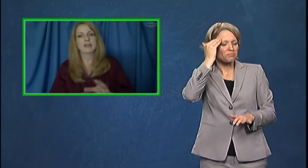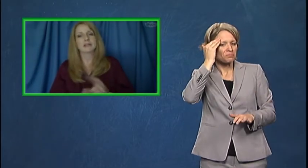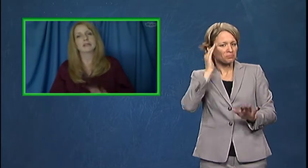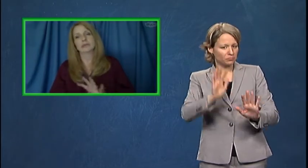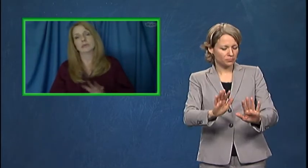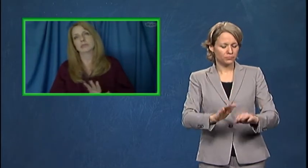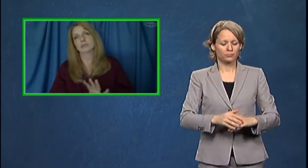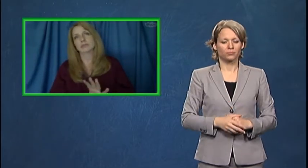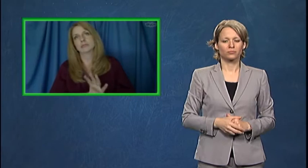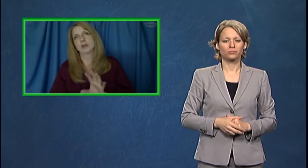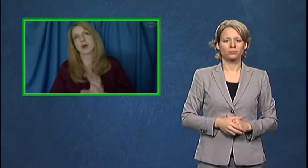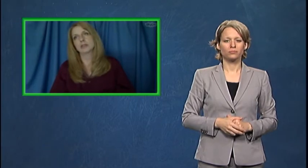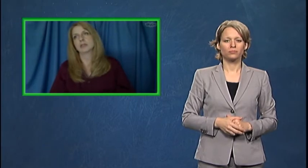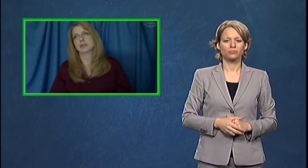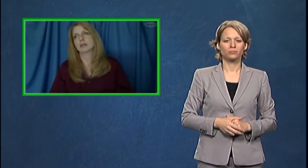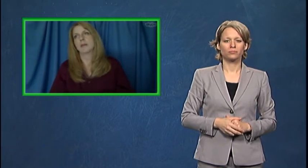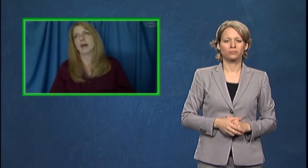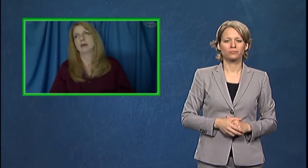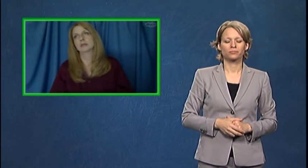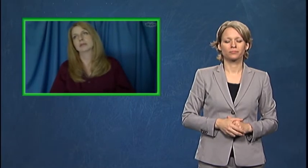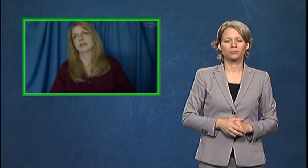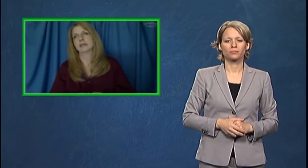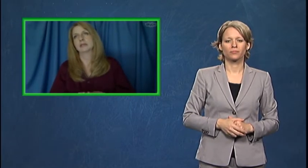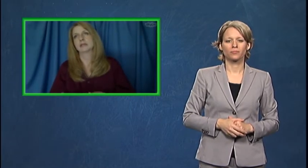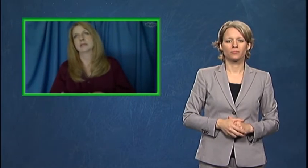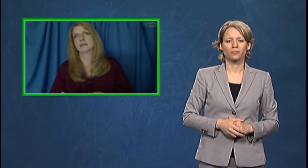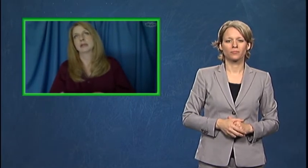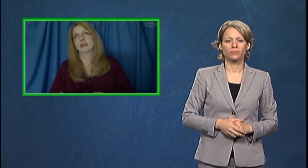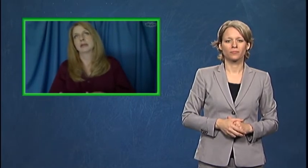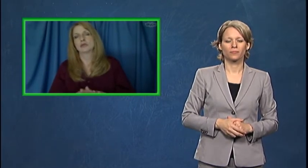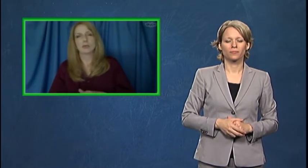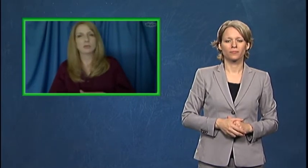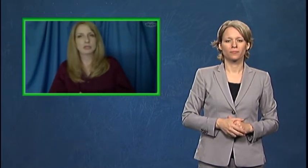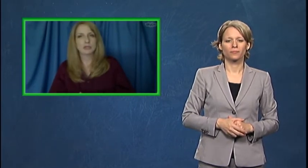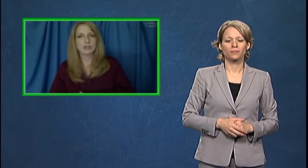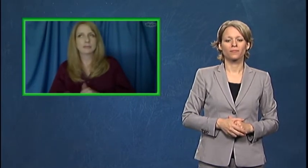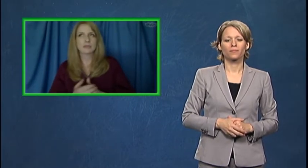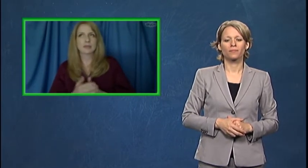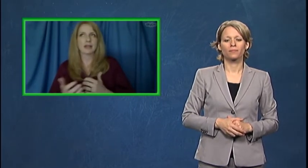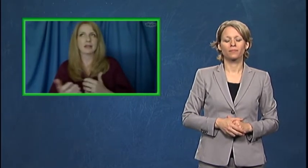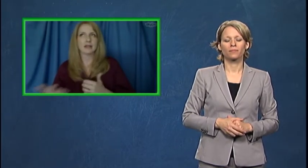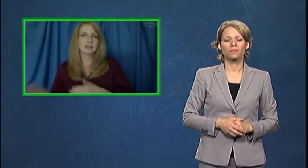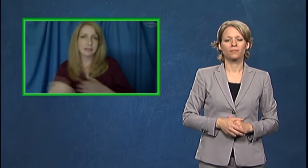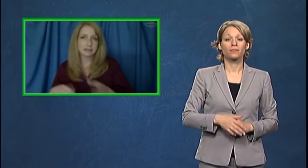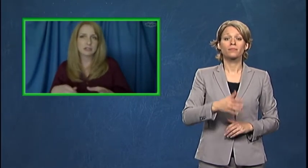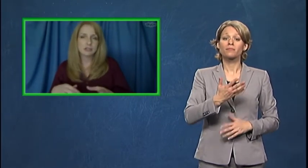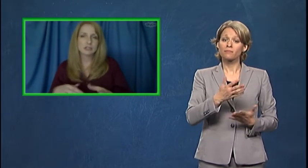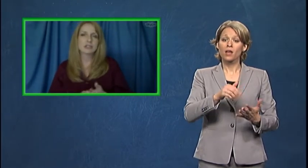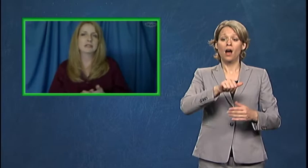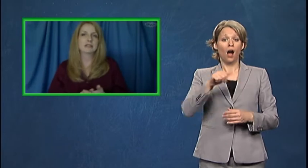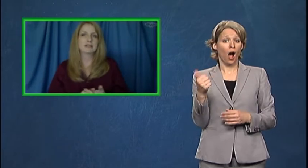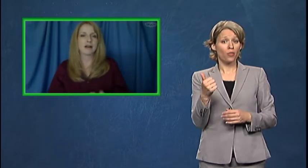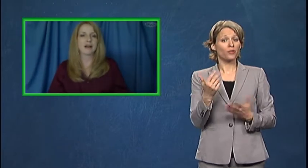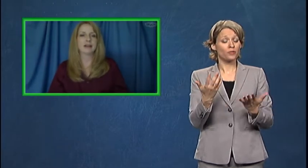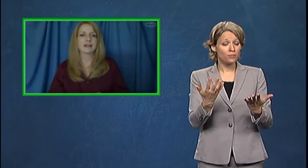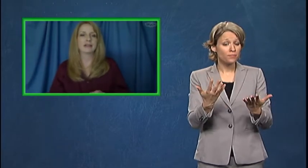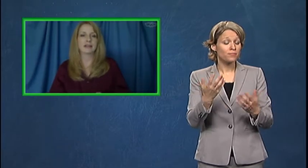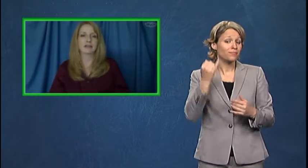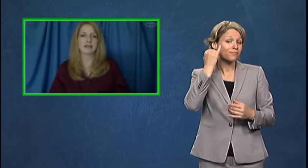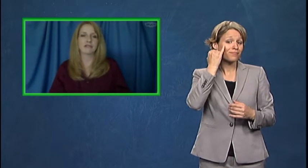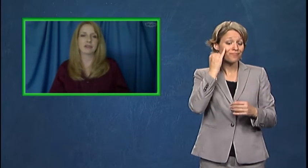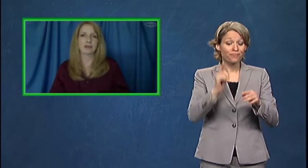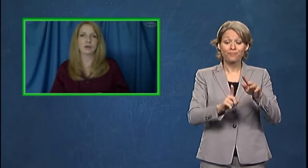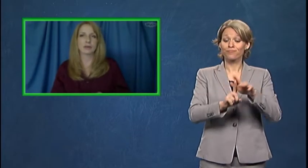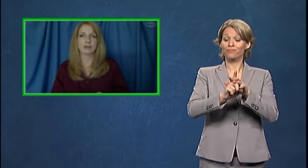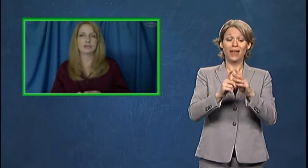one thing to caution about is troubleshooting, and the institution needs to decide